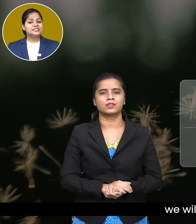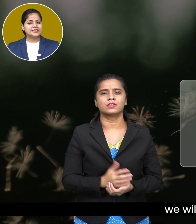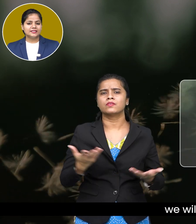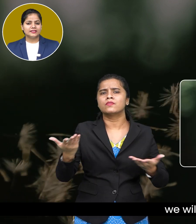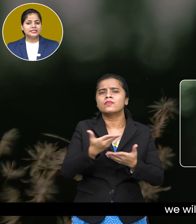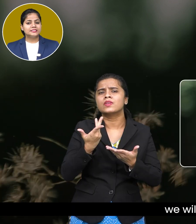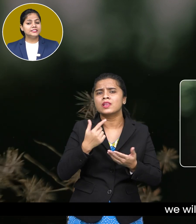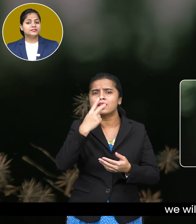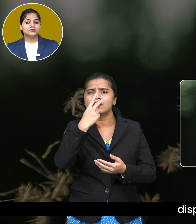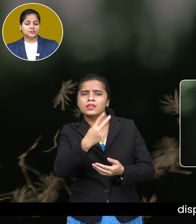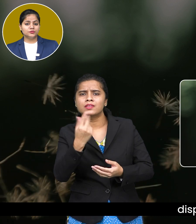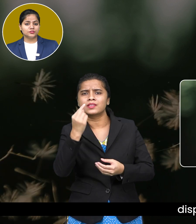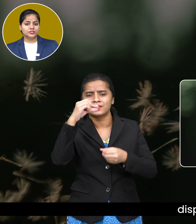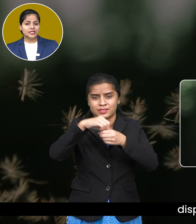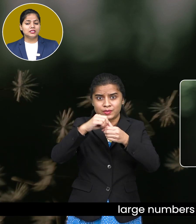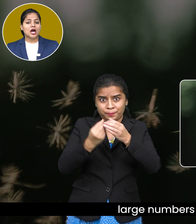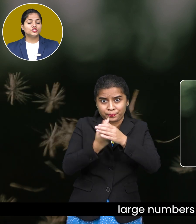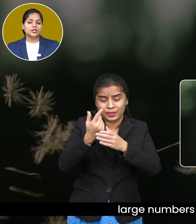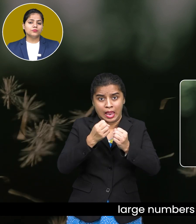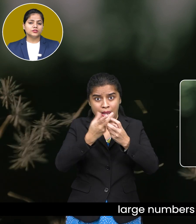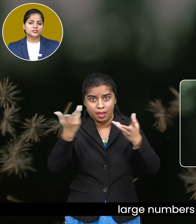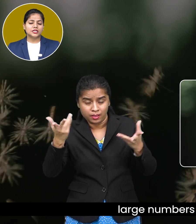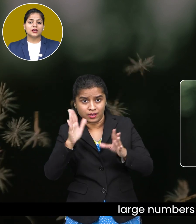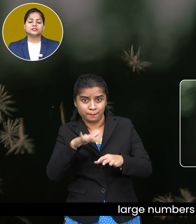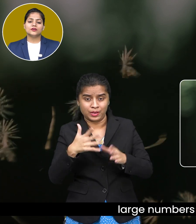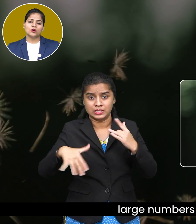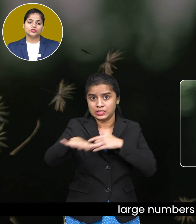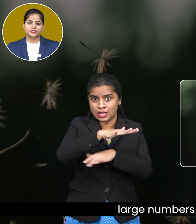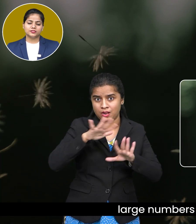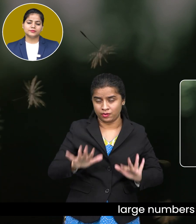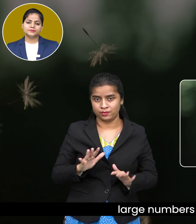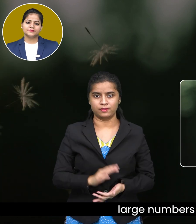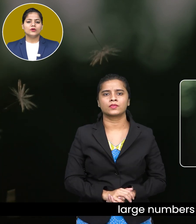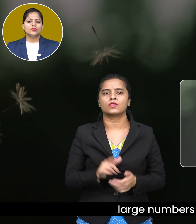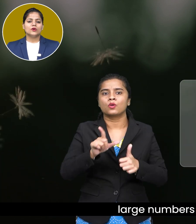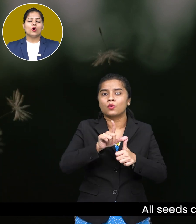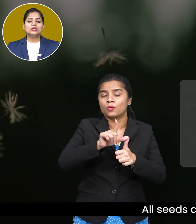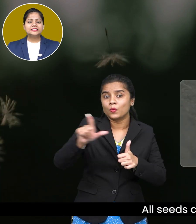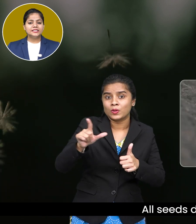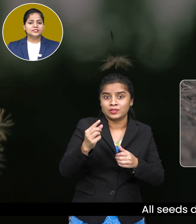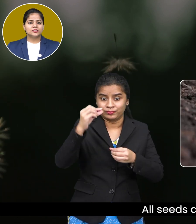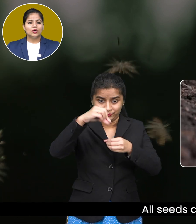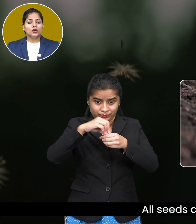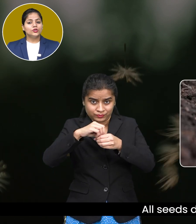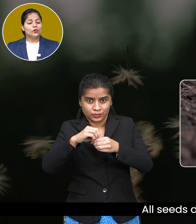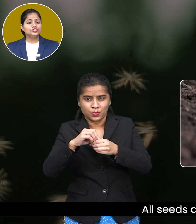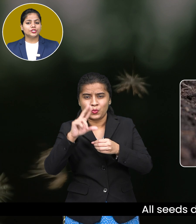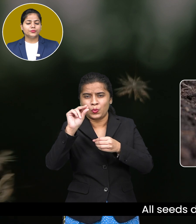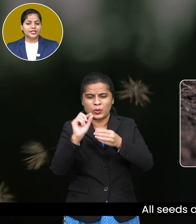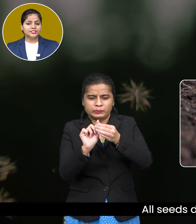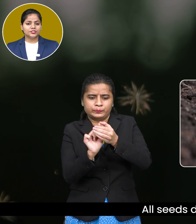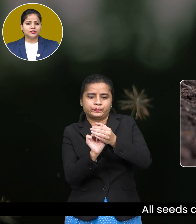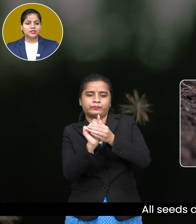We will see seeds dispersed in large numbers in our surroundings. All seeds